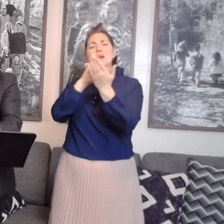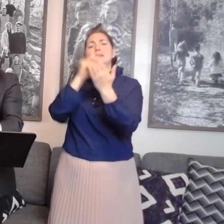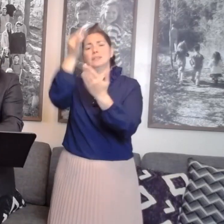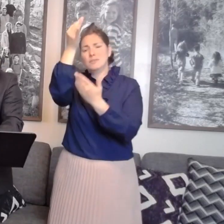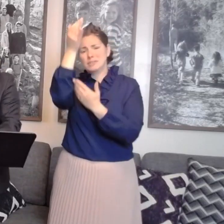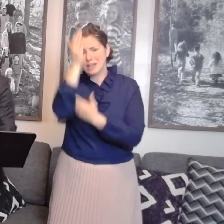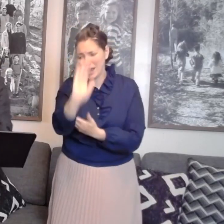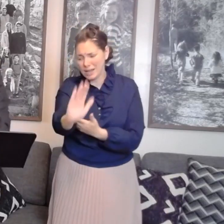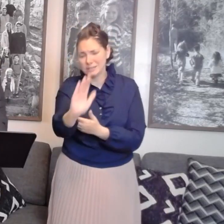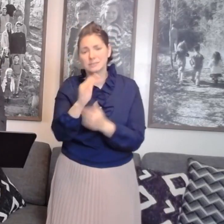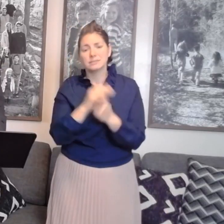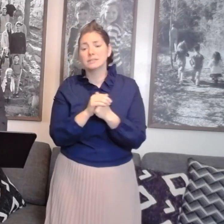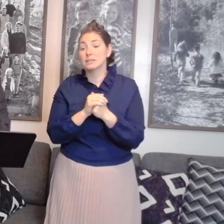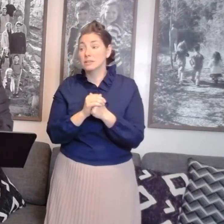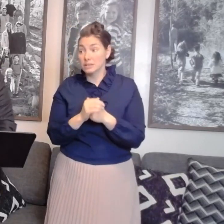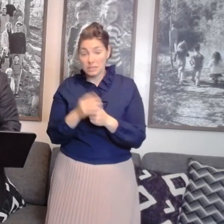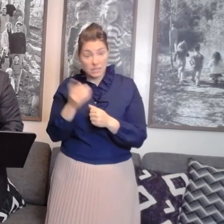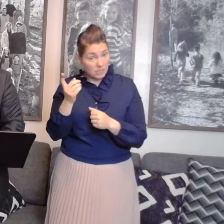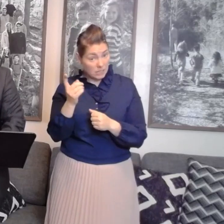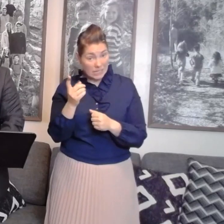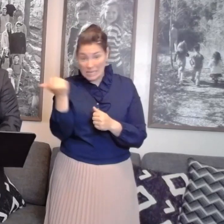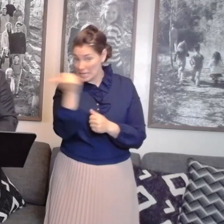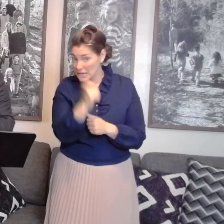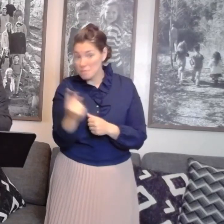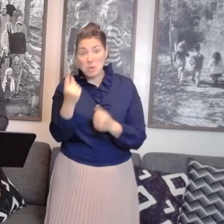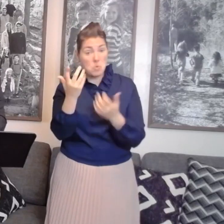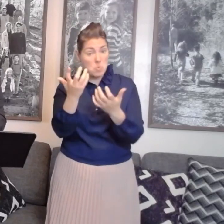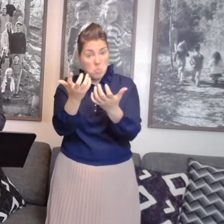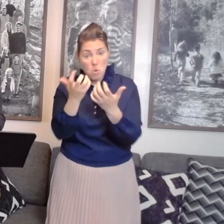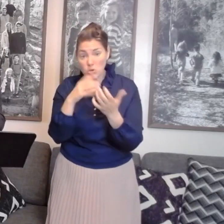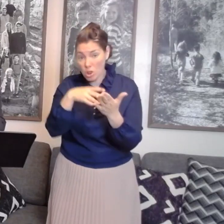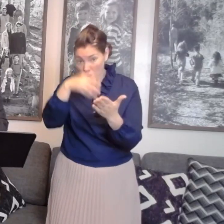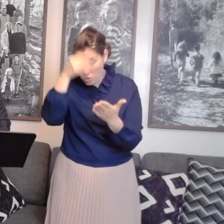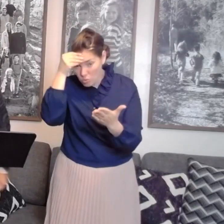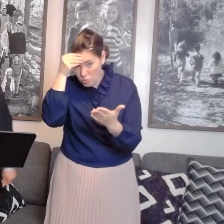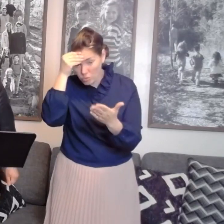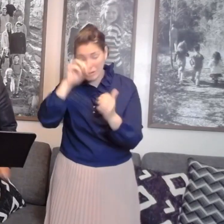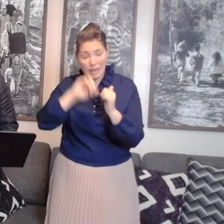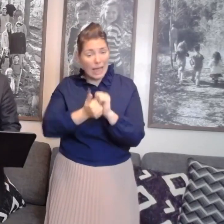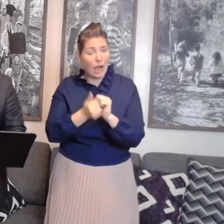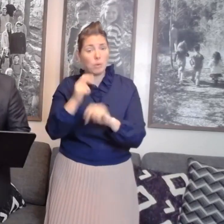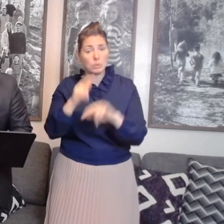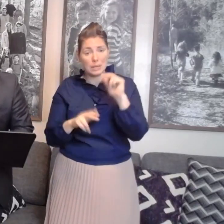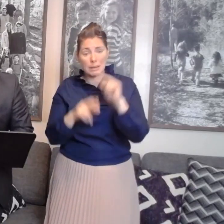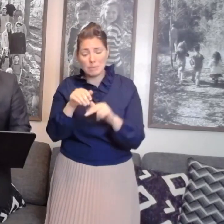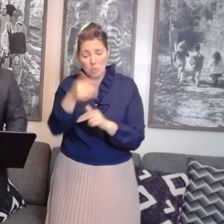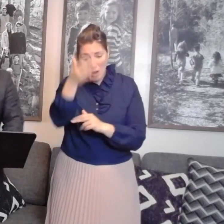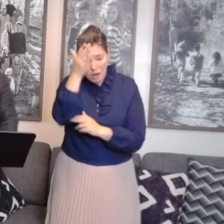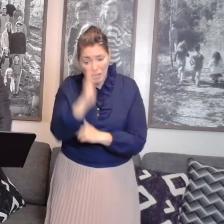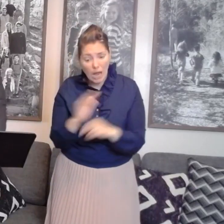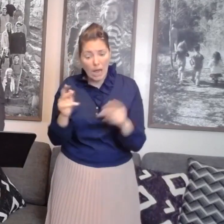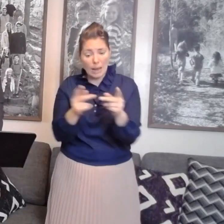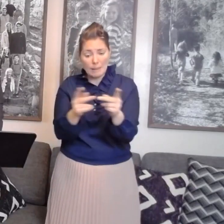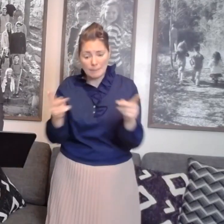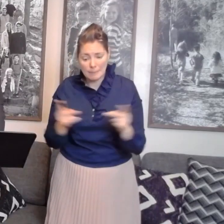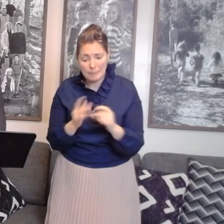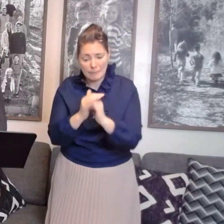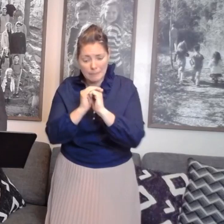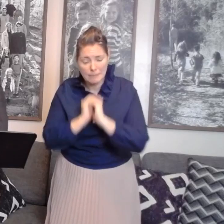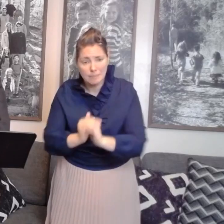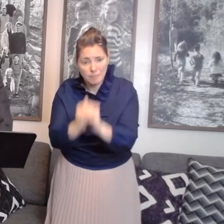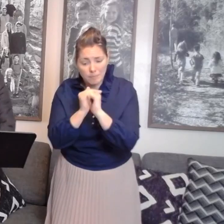of God. Is there anybody who wants to learn how to build God a